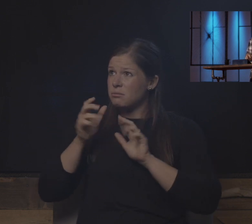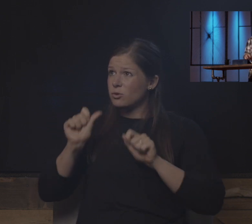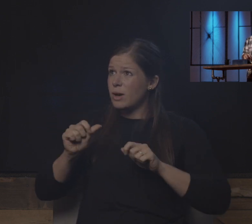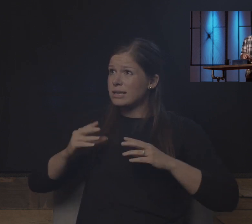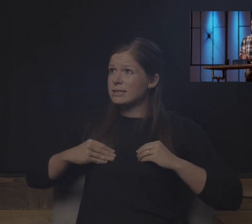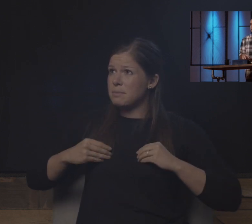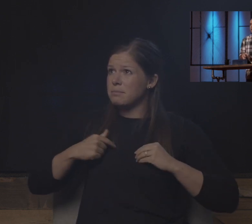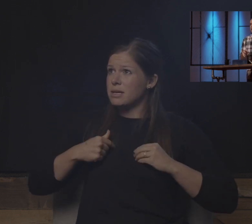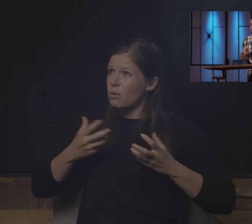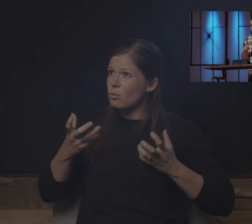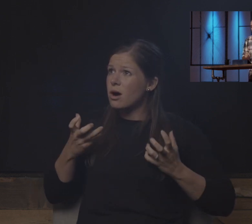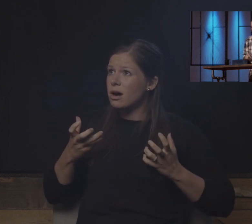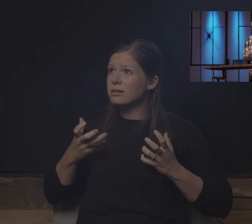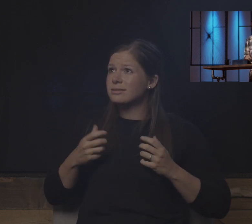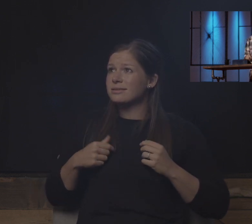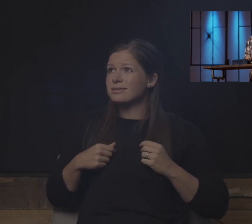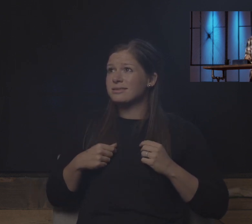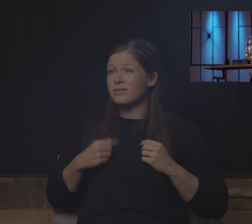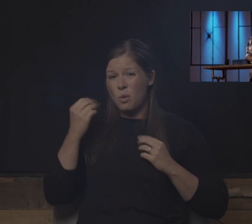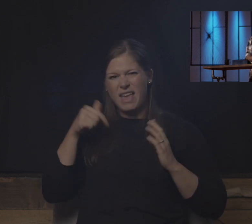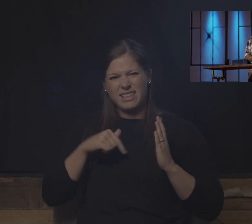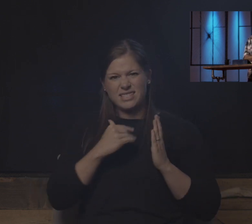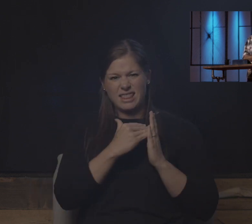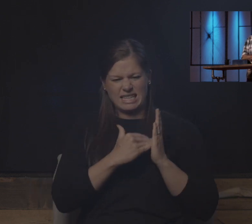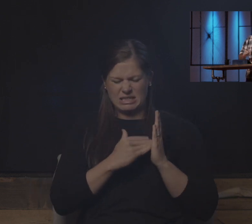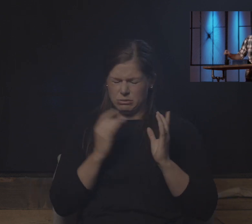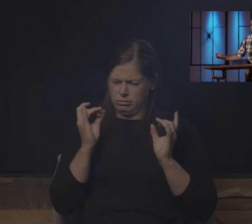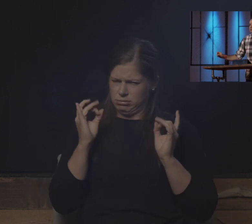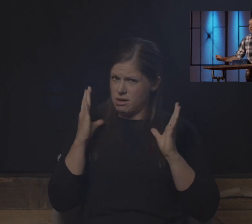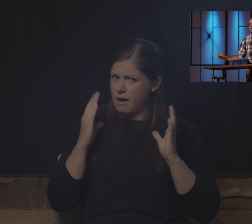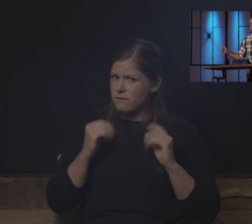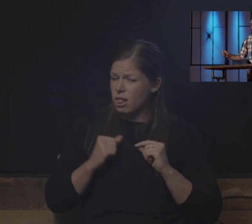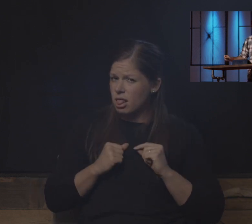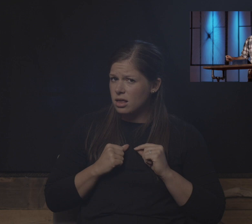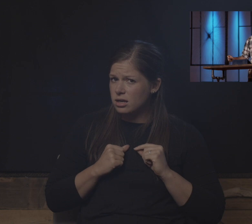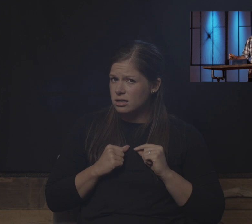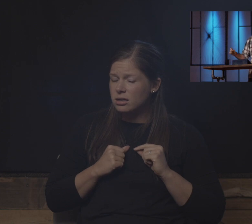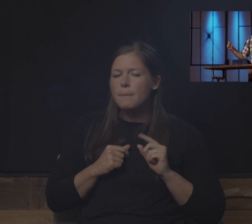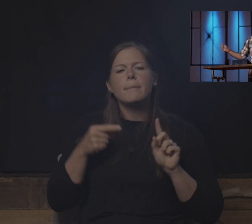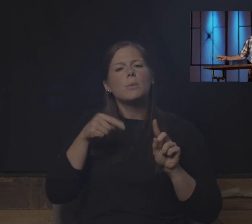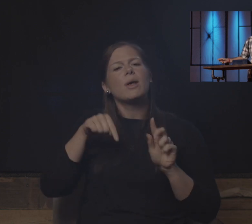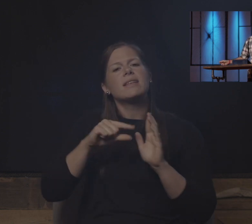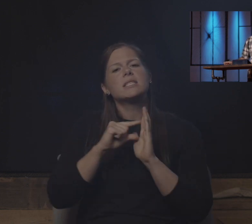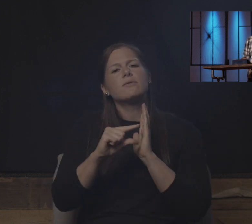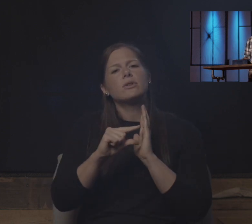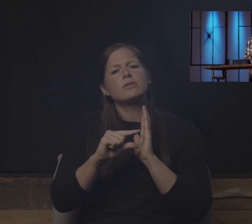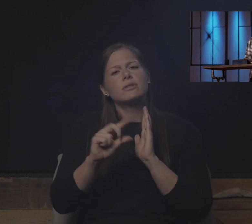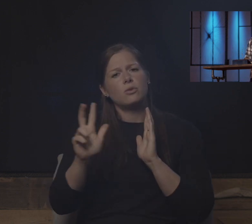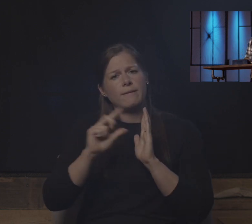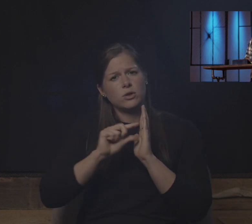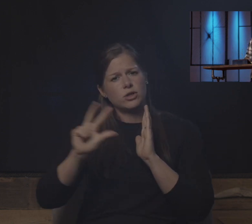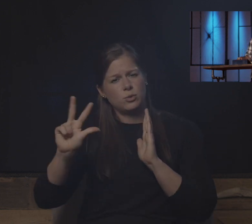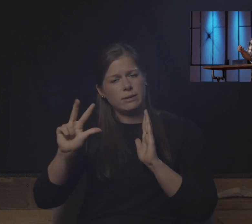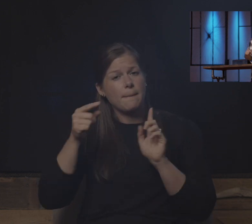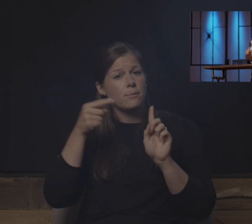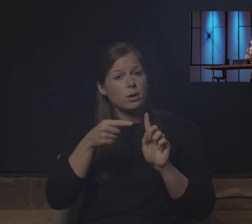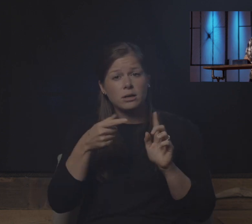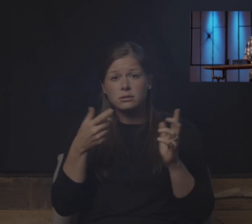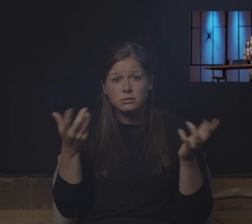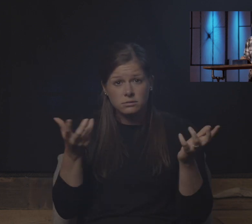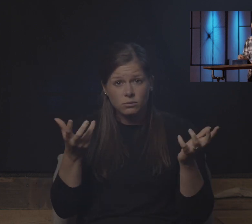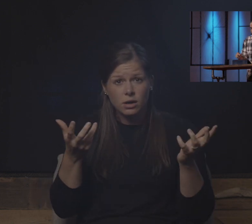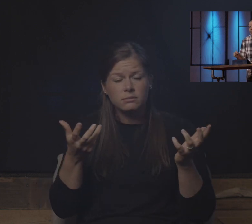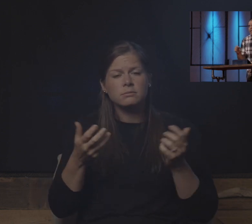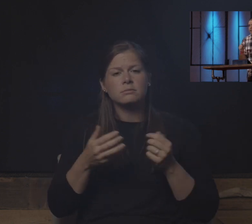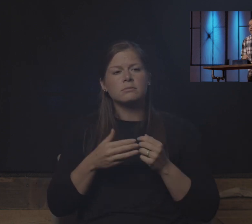all. But the point of verse 3 is not to paint the ugliest picture possible of non-Christians. The point of